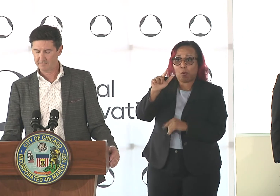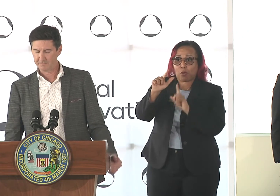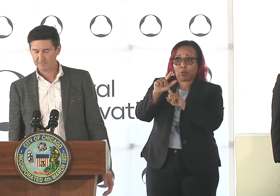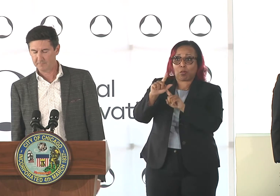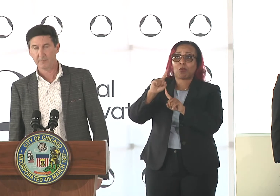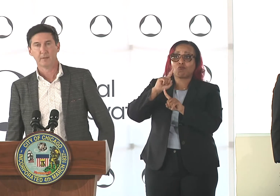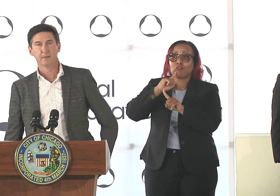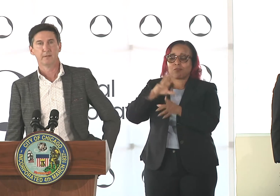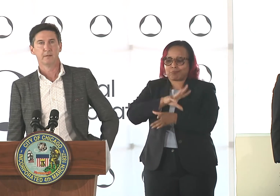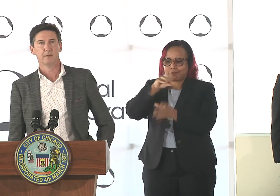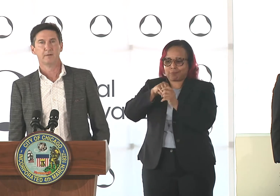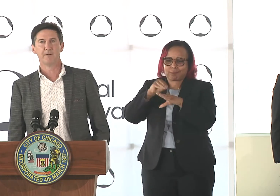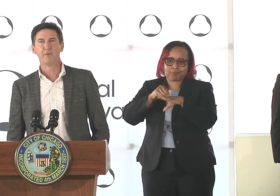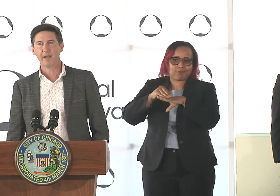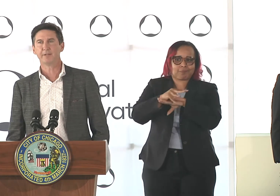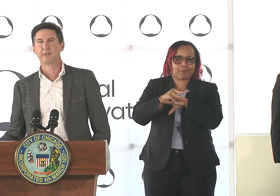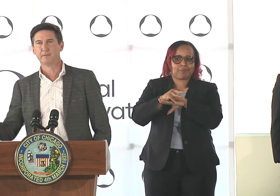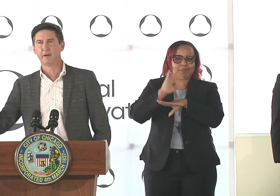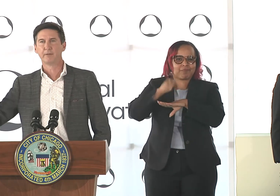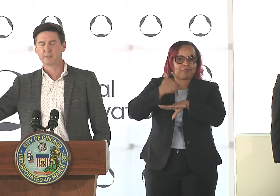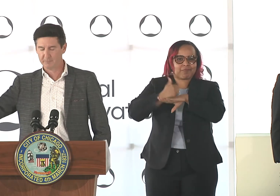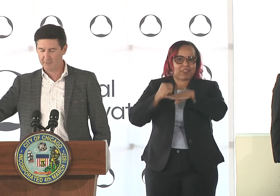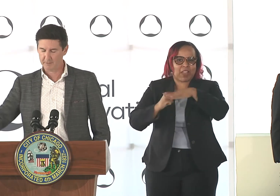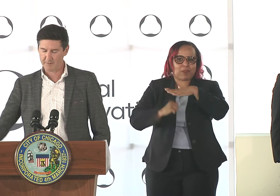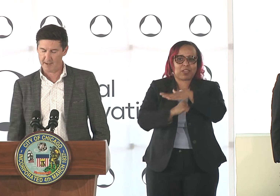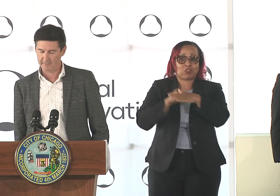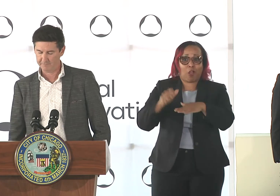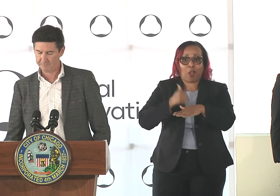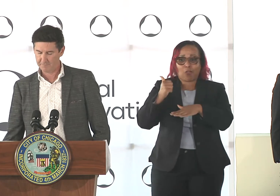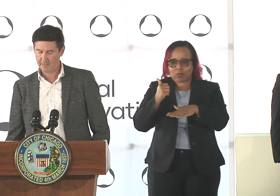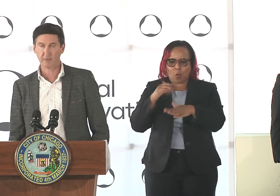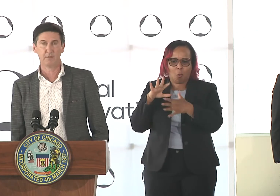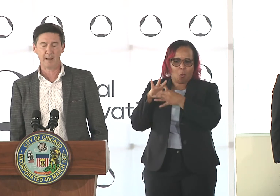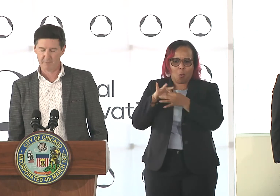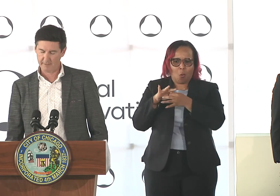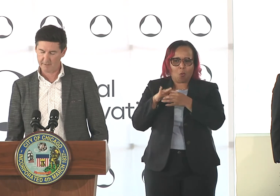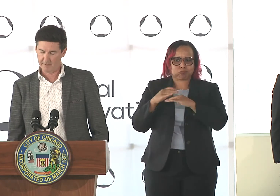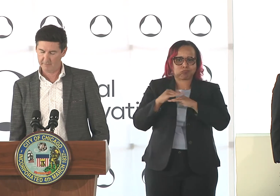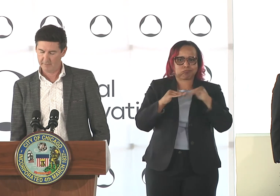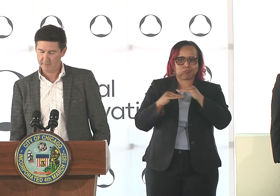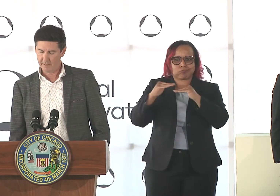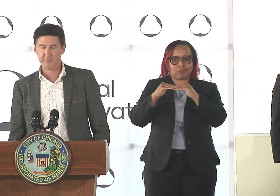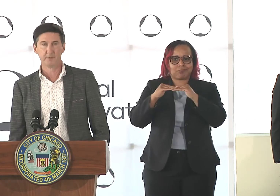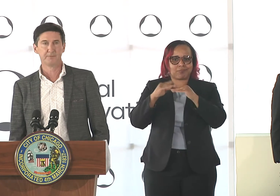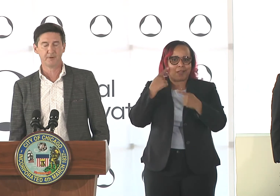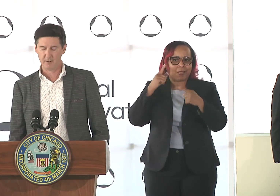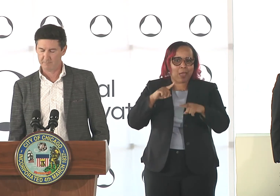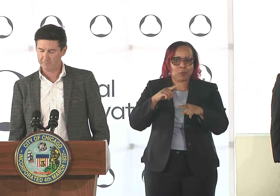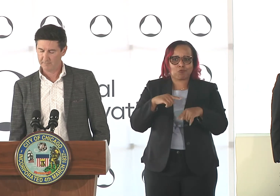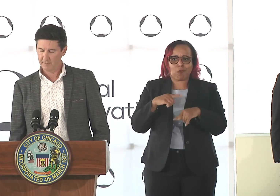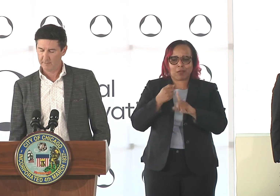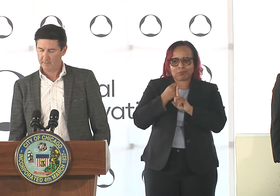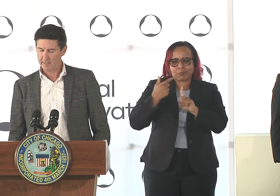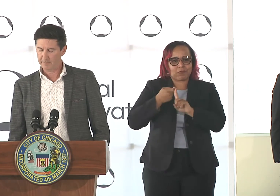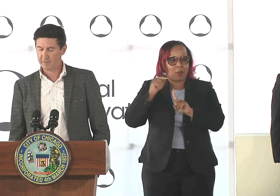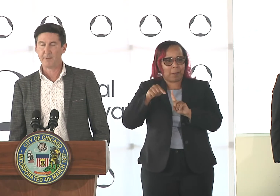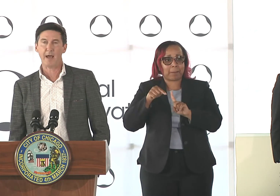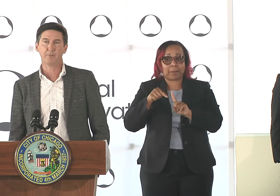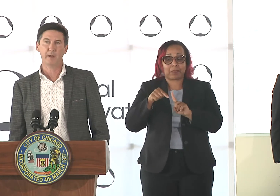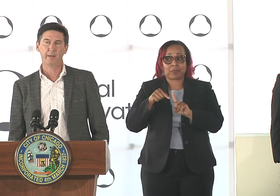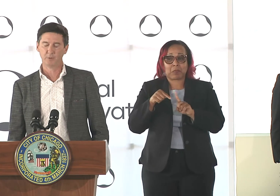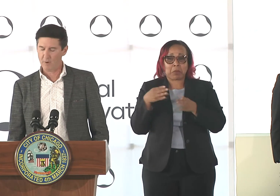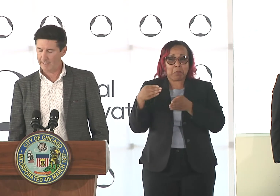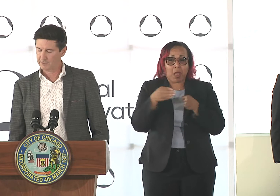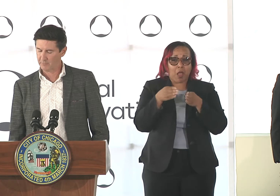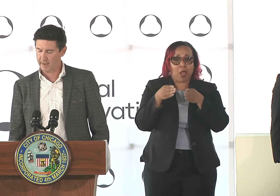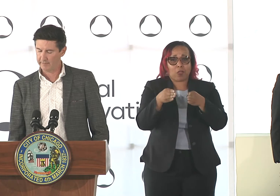catalyst, a foundation that others could build upon and collaborate around and build from, and build a